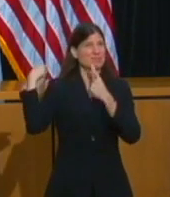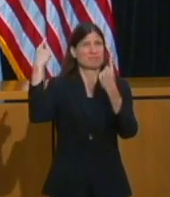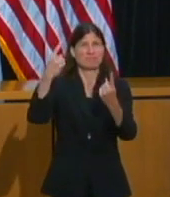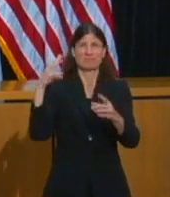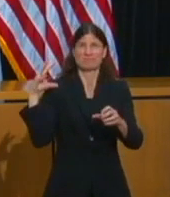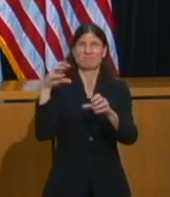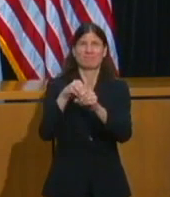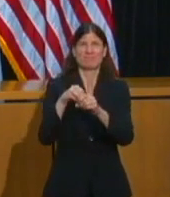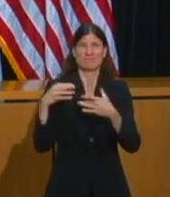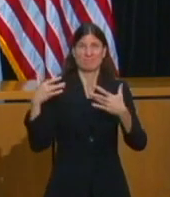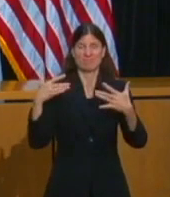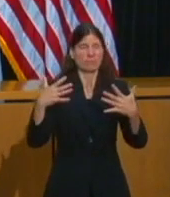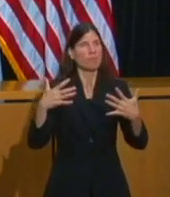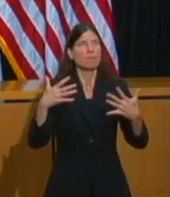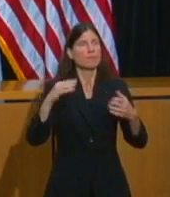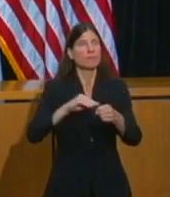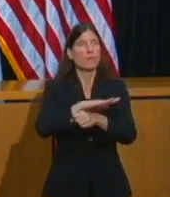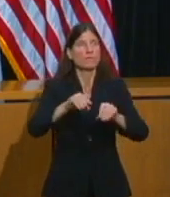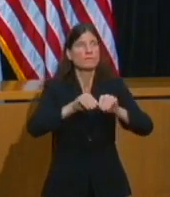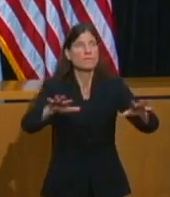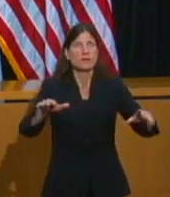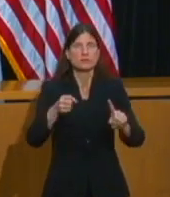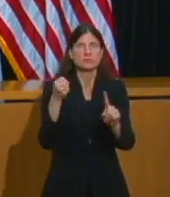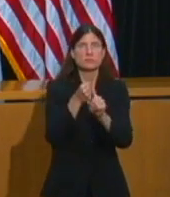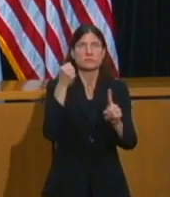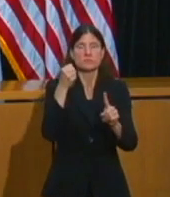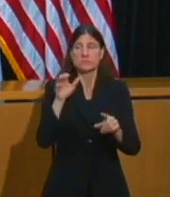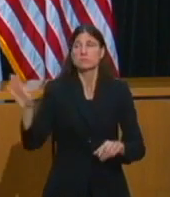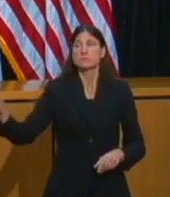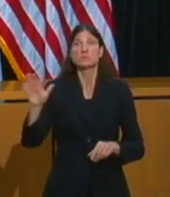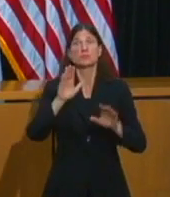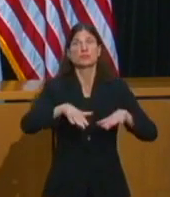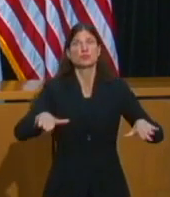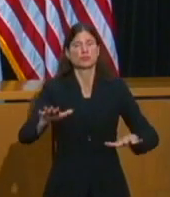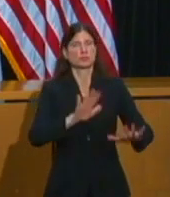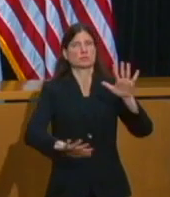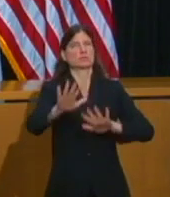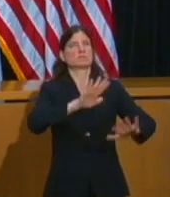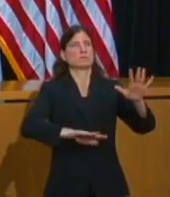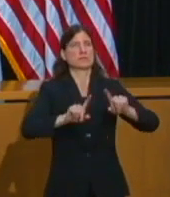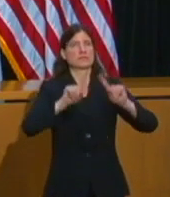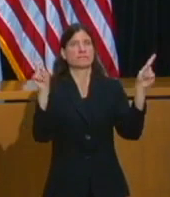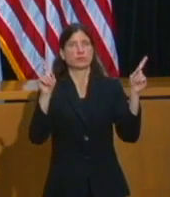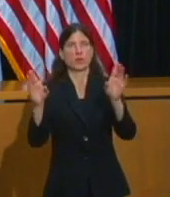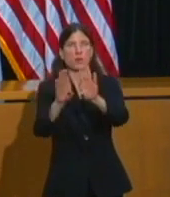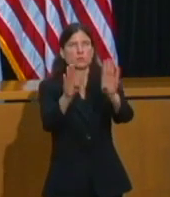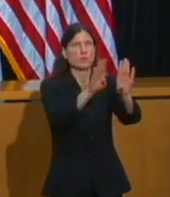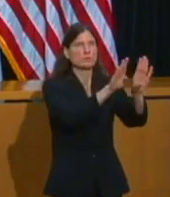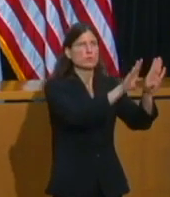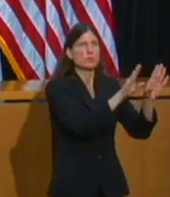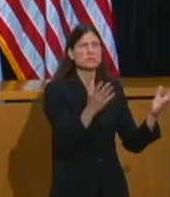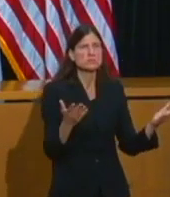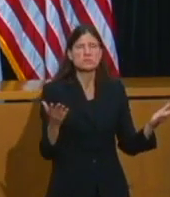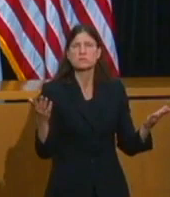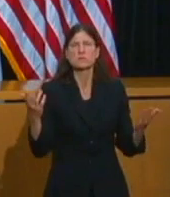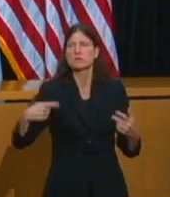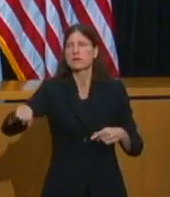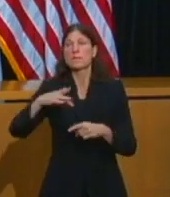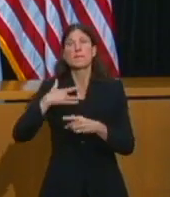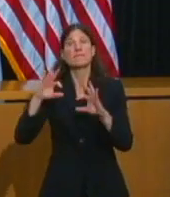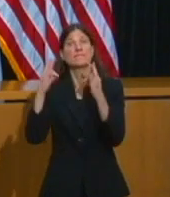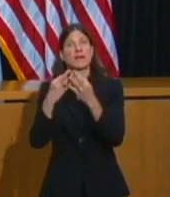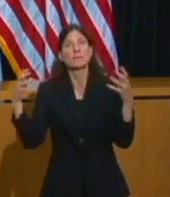many families that have children in sports, used to spending time together on the sidelines and the bleachers and cheering our kids